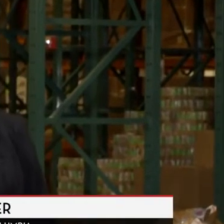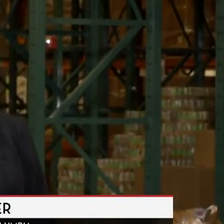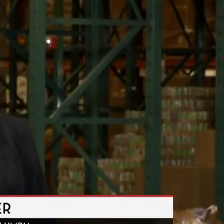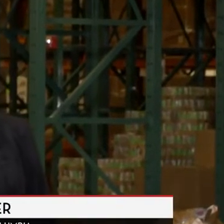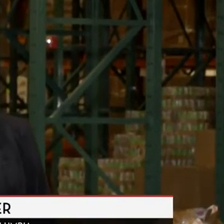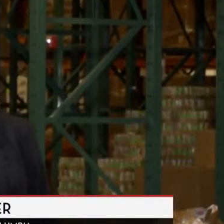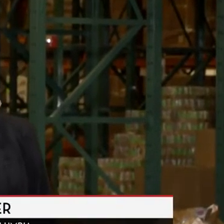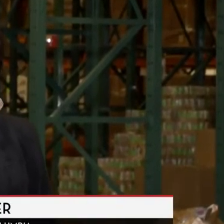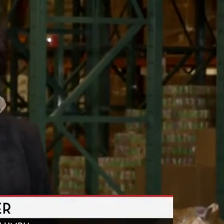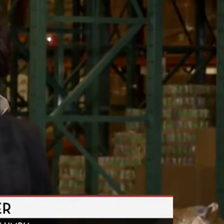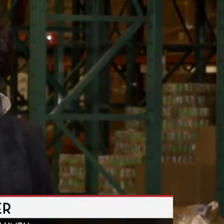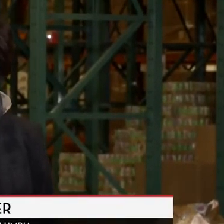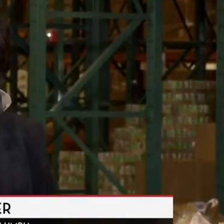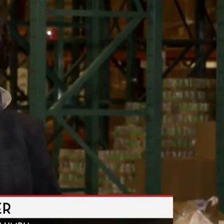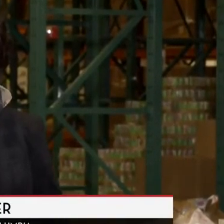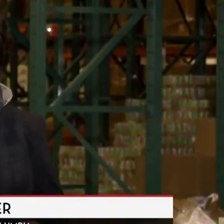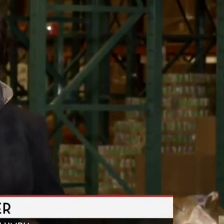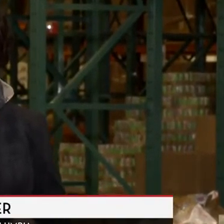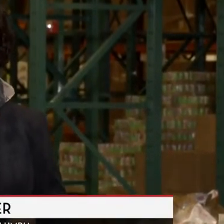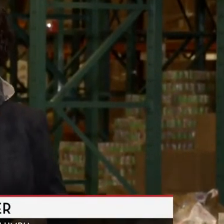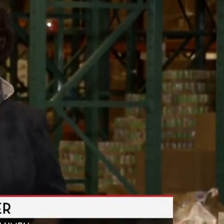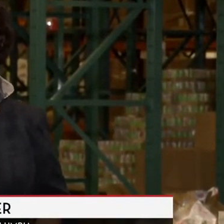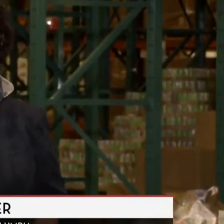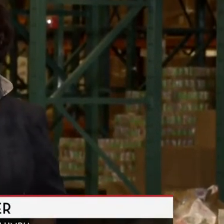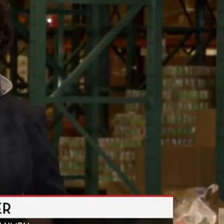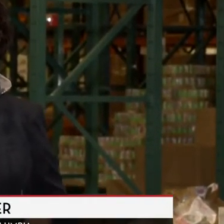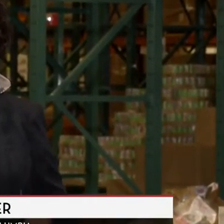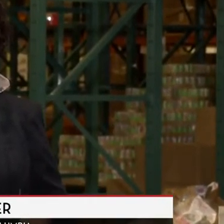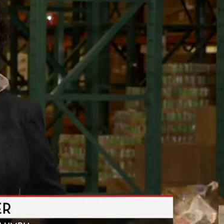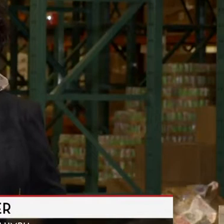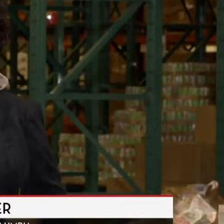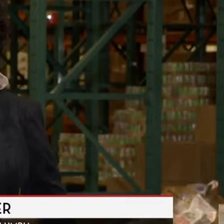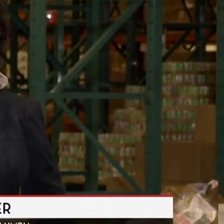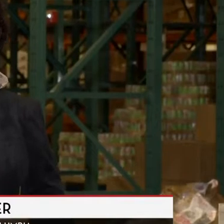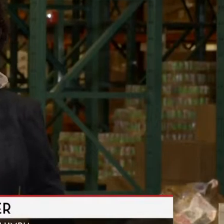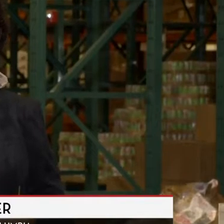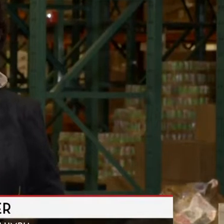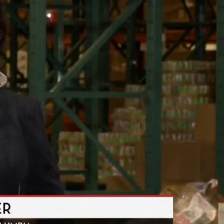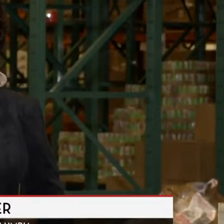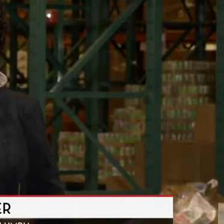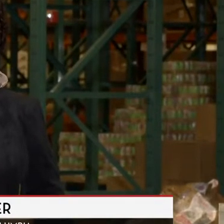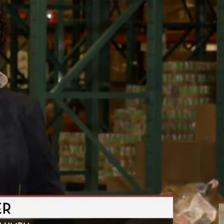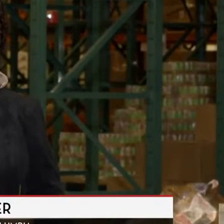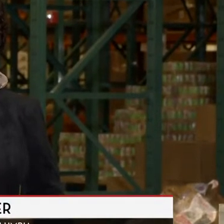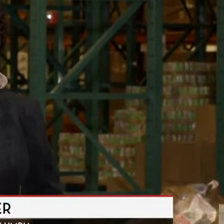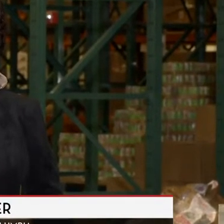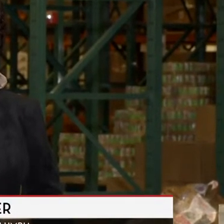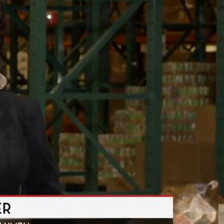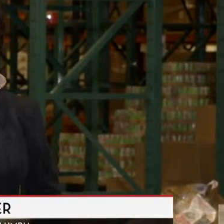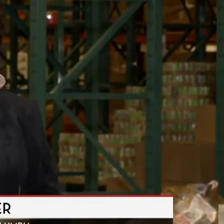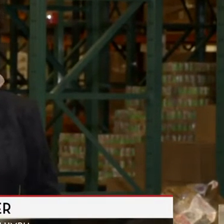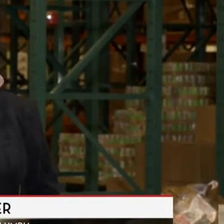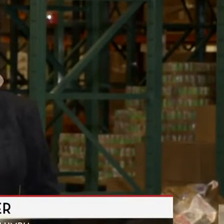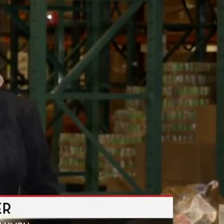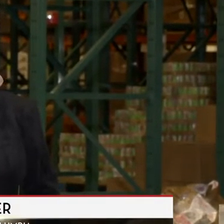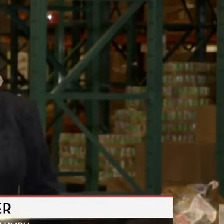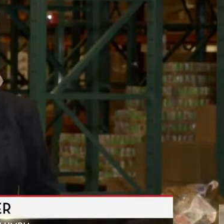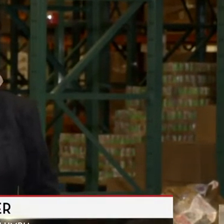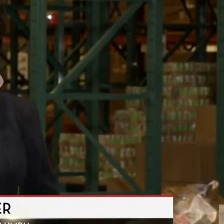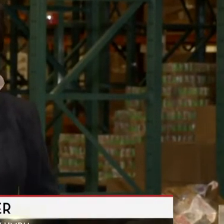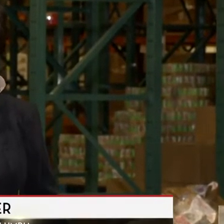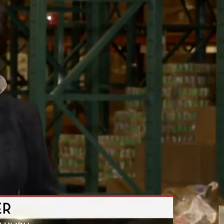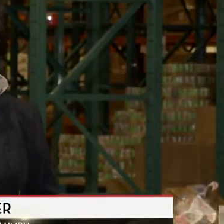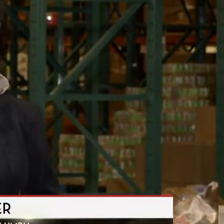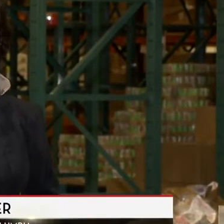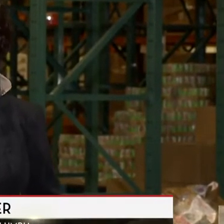help people in Washington, D.C. and the surrounding area who are food insecure and who tap into